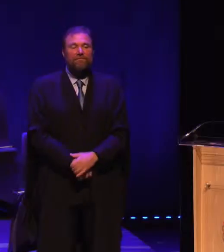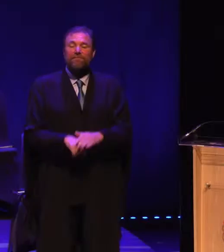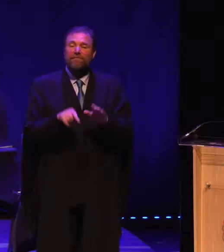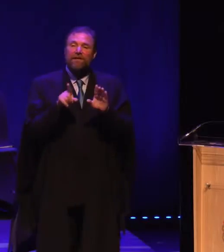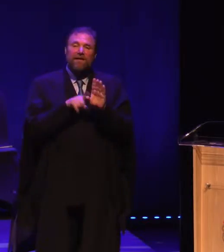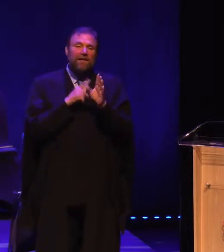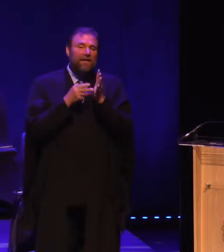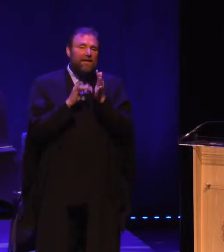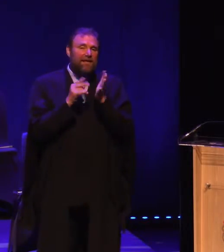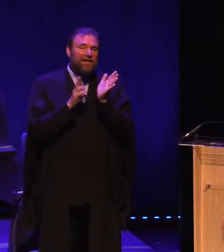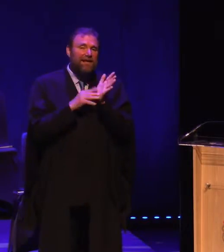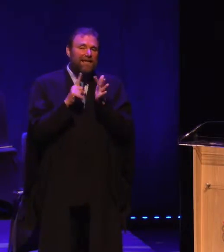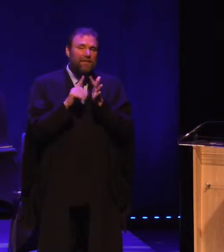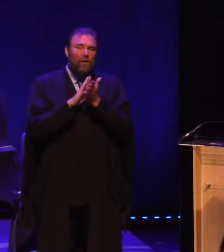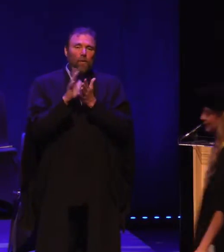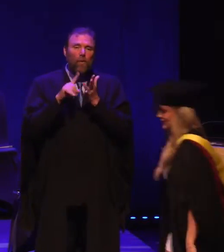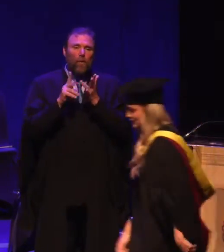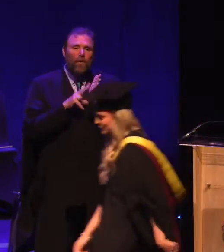Yasmin Hooper.